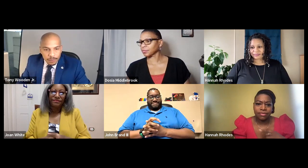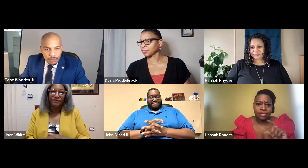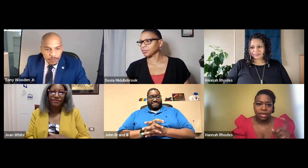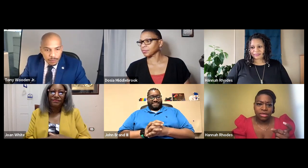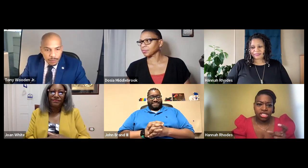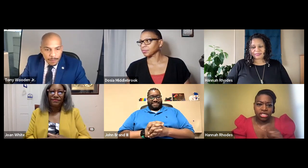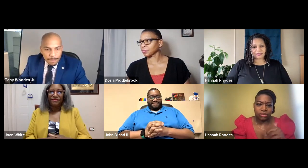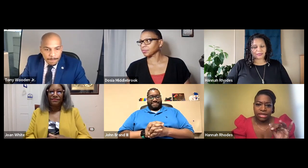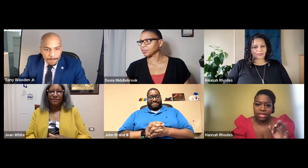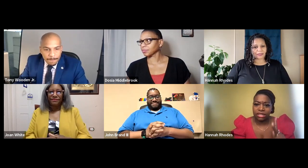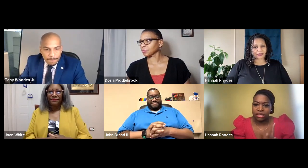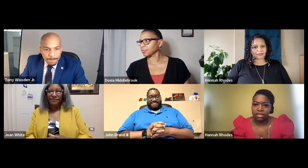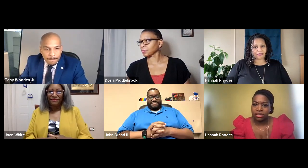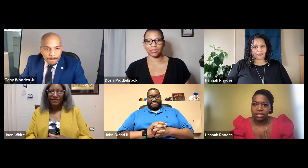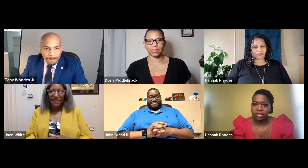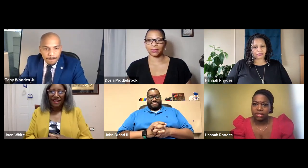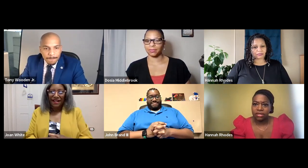about a minute or two, we'll get started, okay?